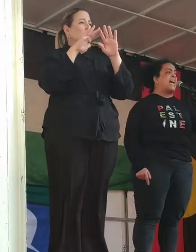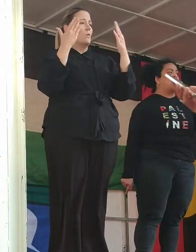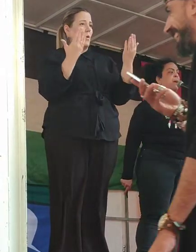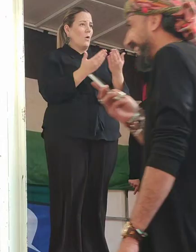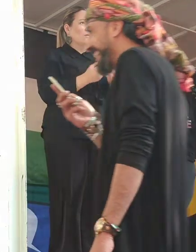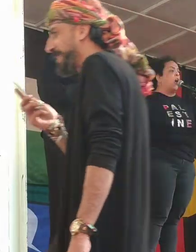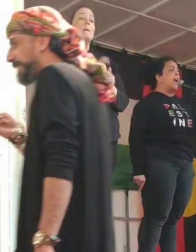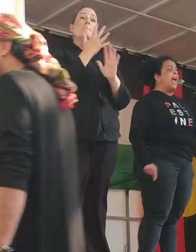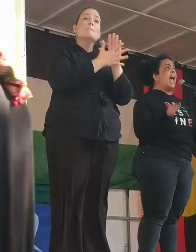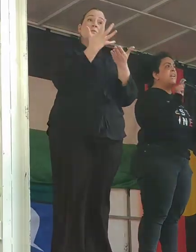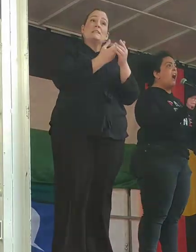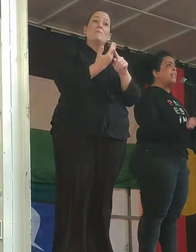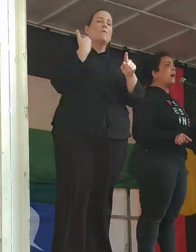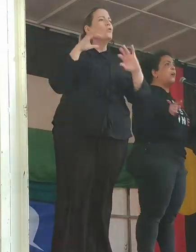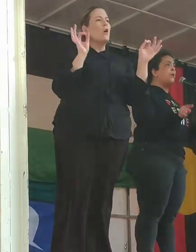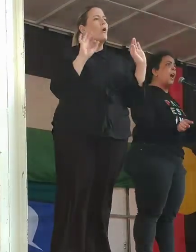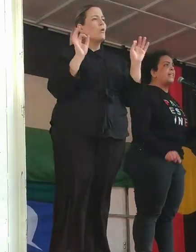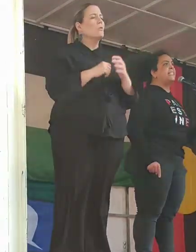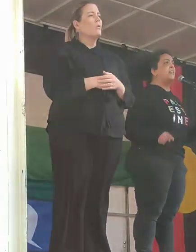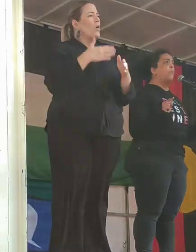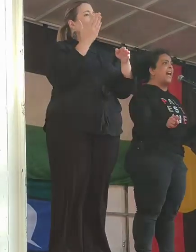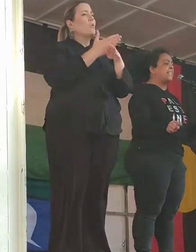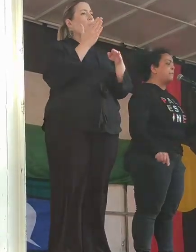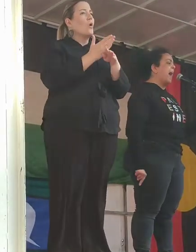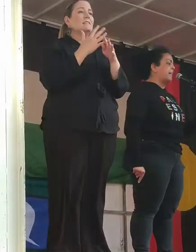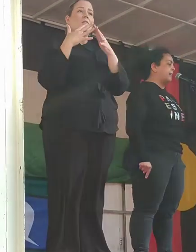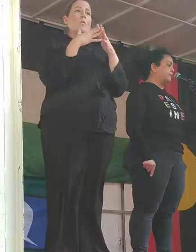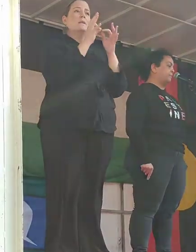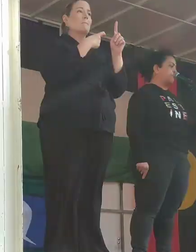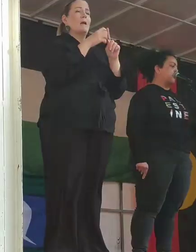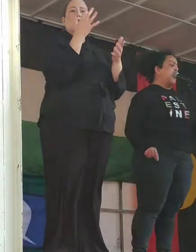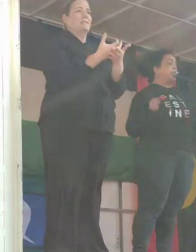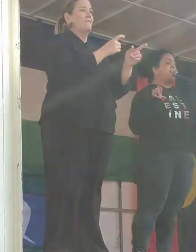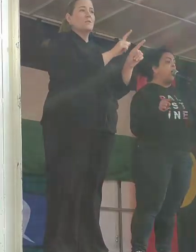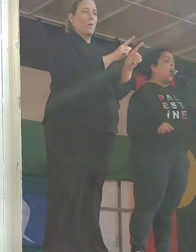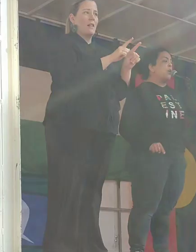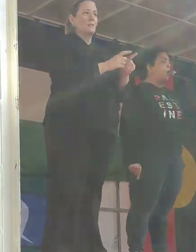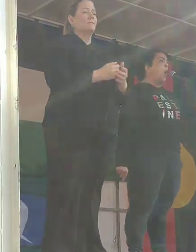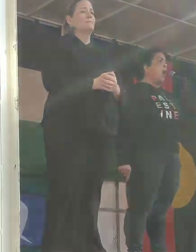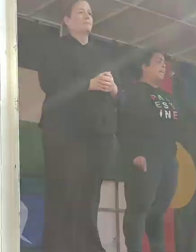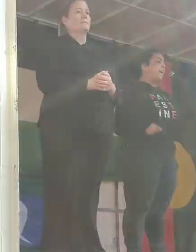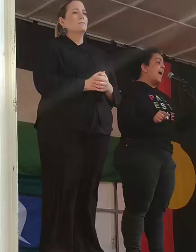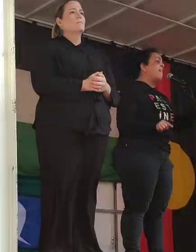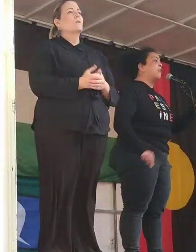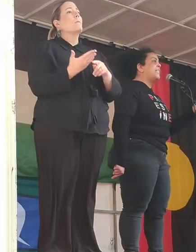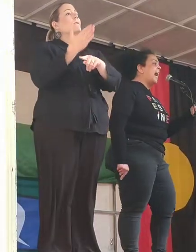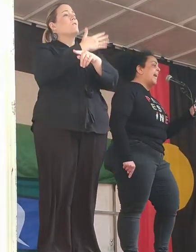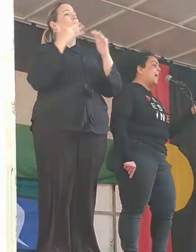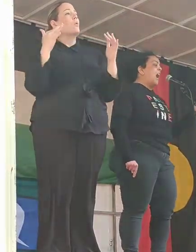doesn't mean it was safe before. And neither were the workers in the West Bank. Before the